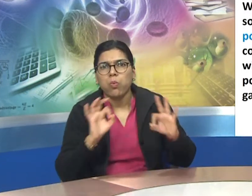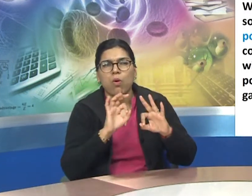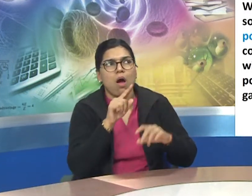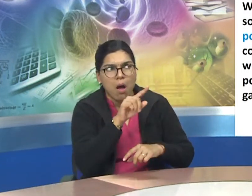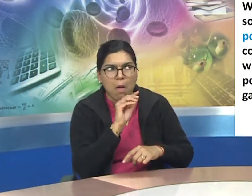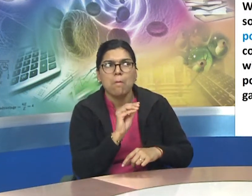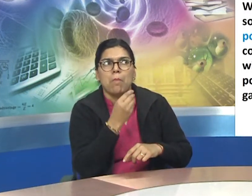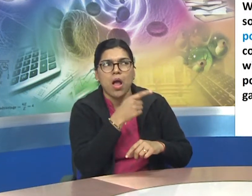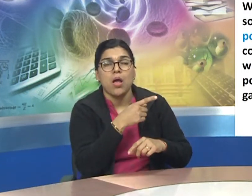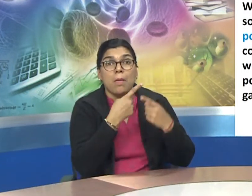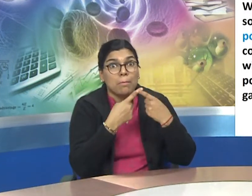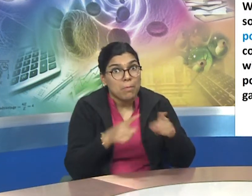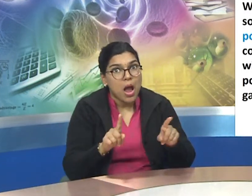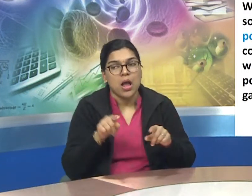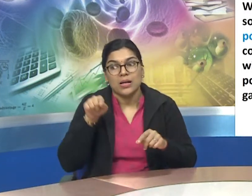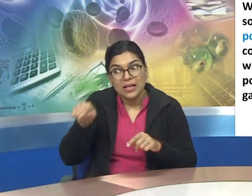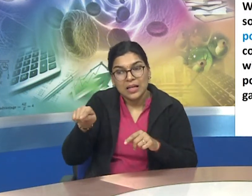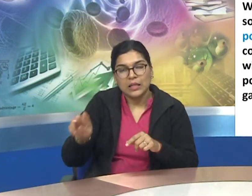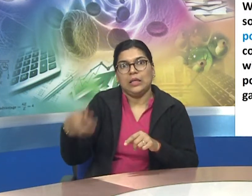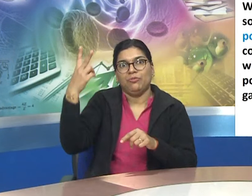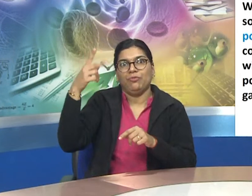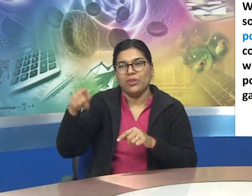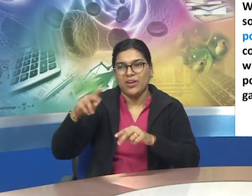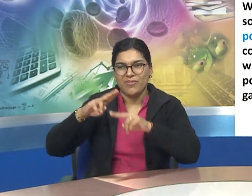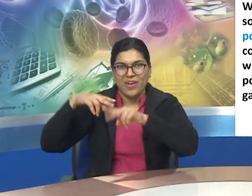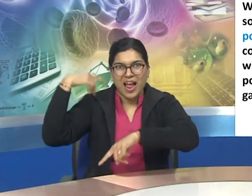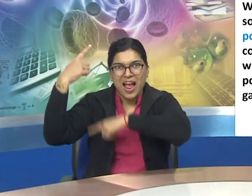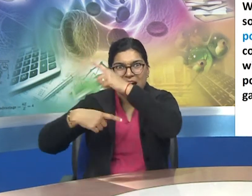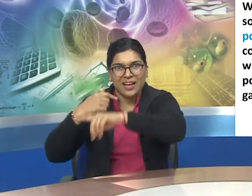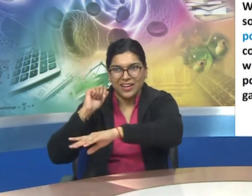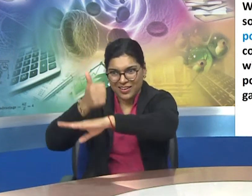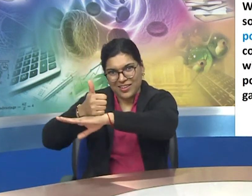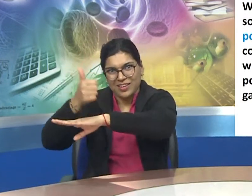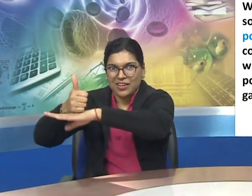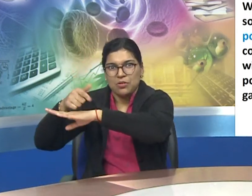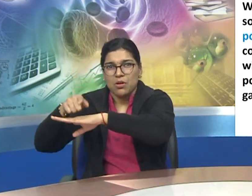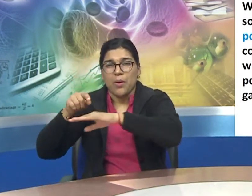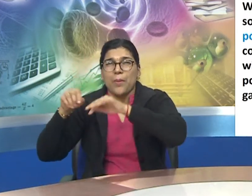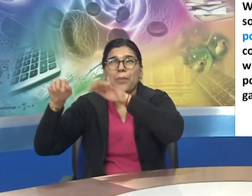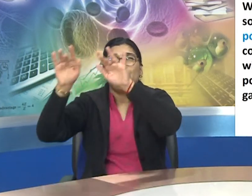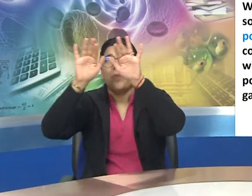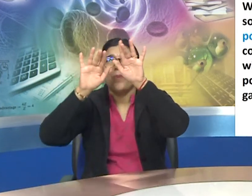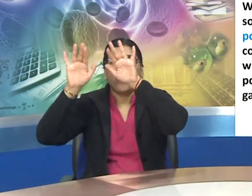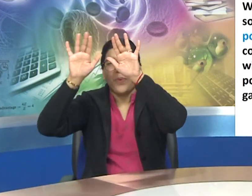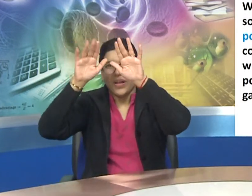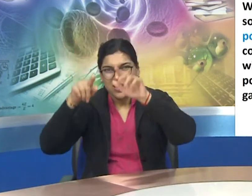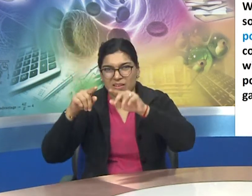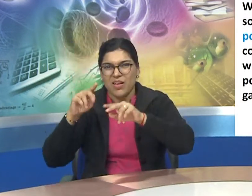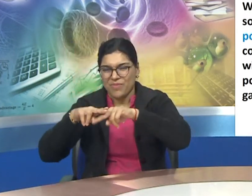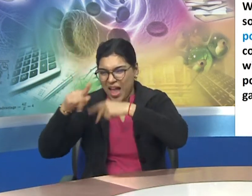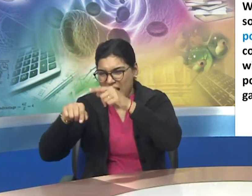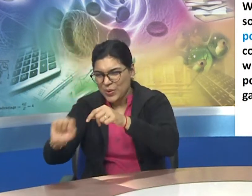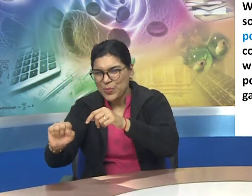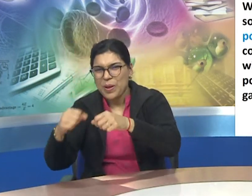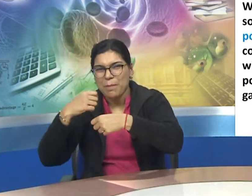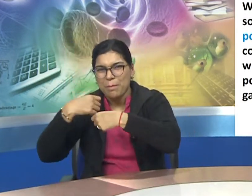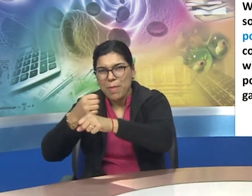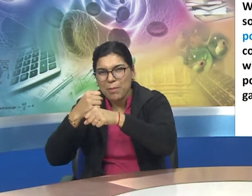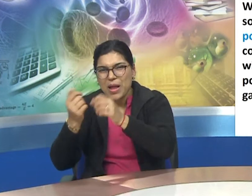Unlike conventional power plants, wind plants emit no air pollutants or any greenhouse